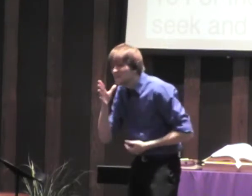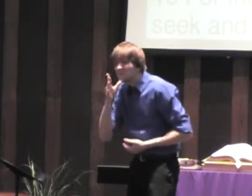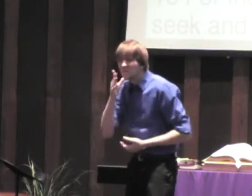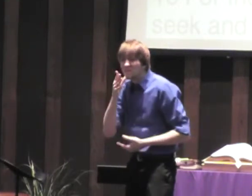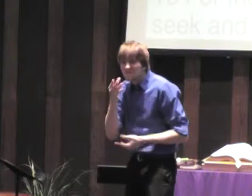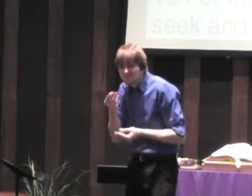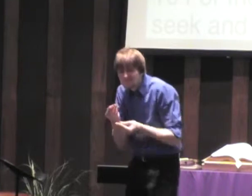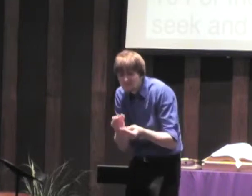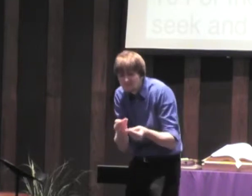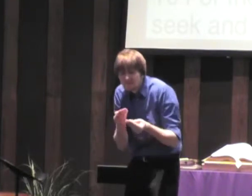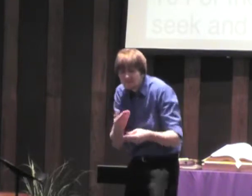When I grew up,